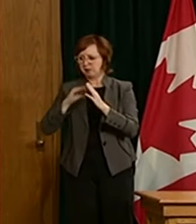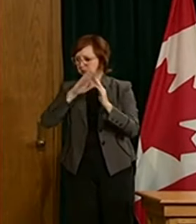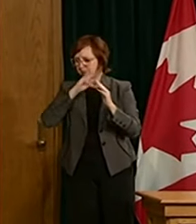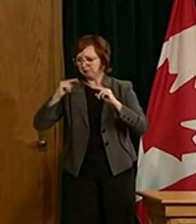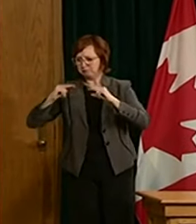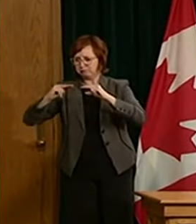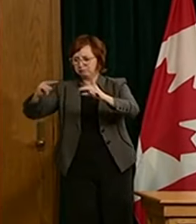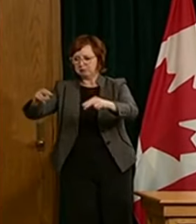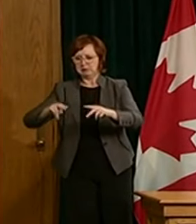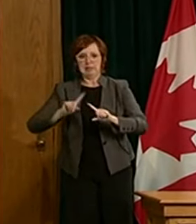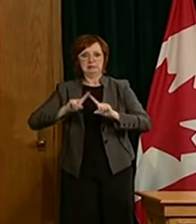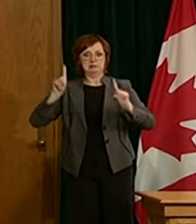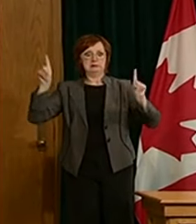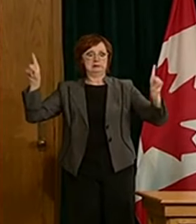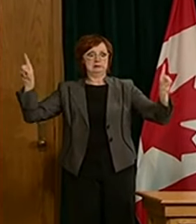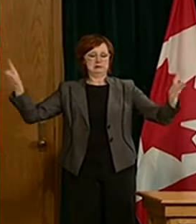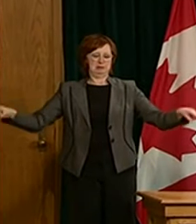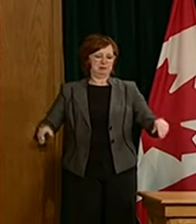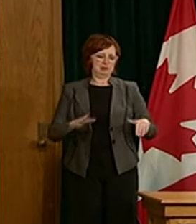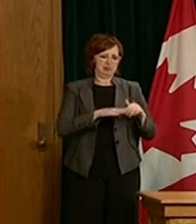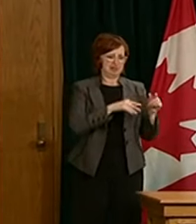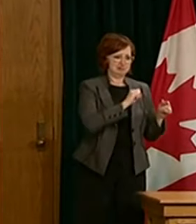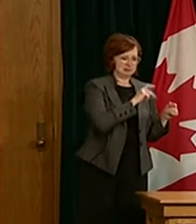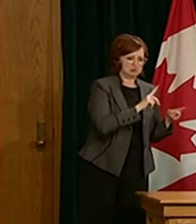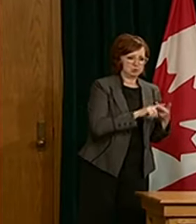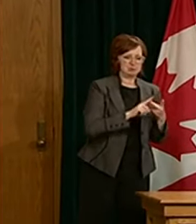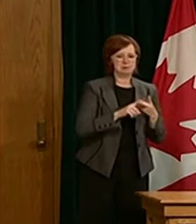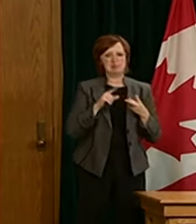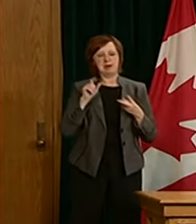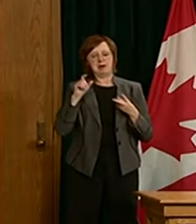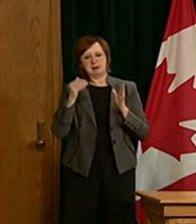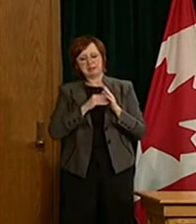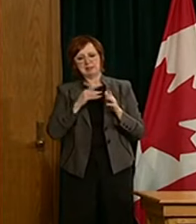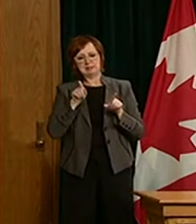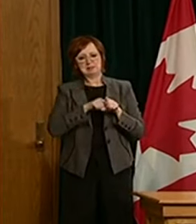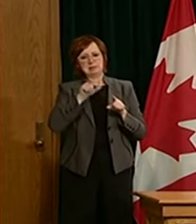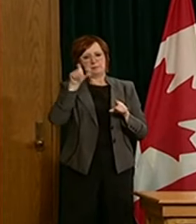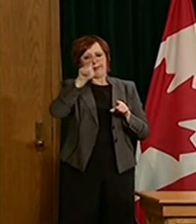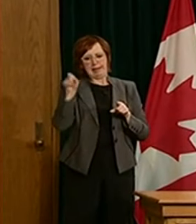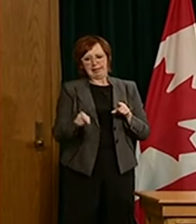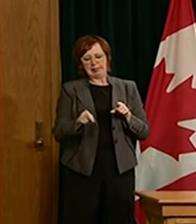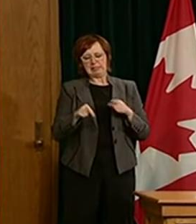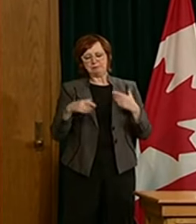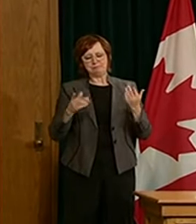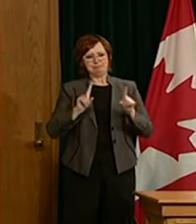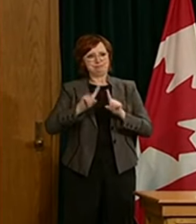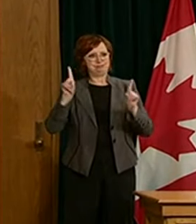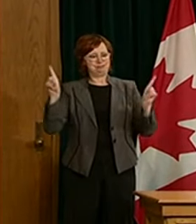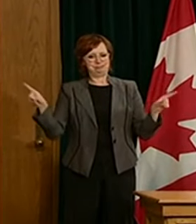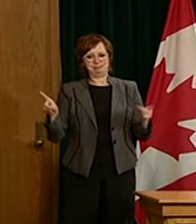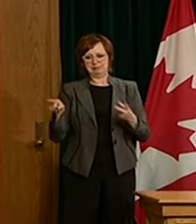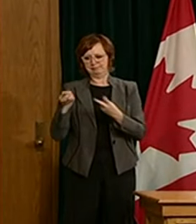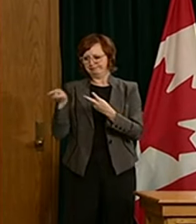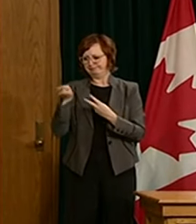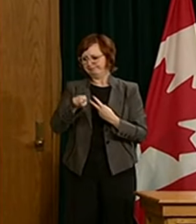as well, there's some variation in the response experience. So the direct